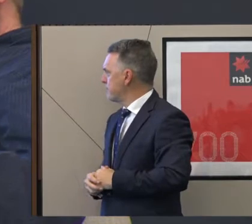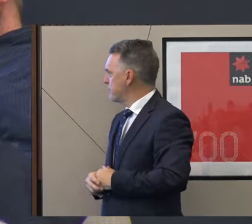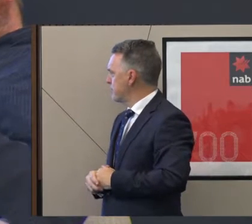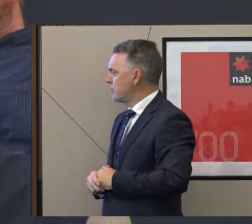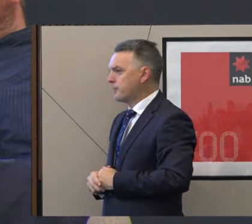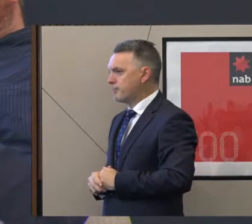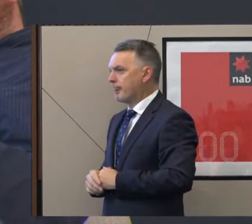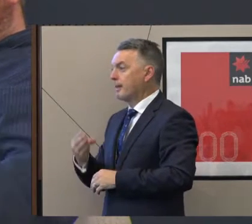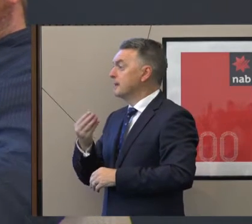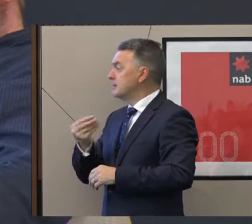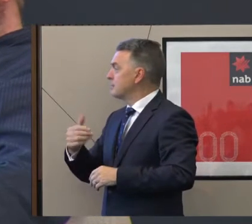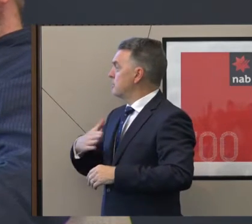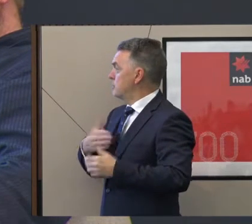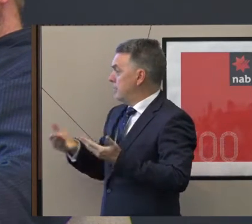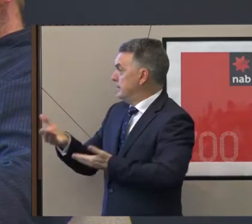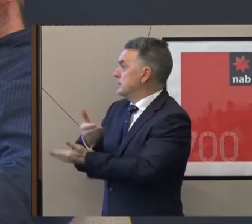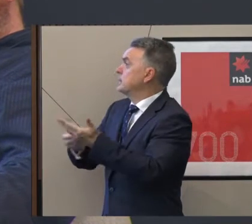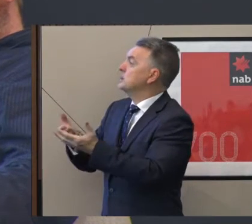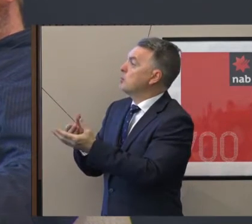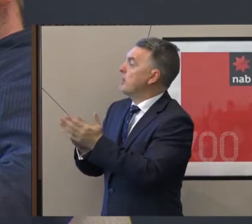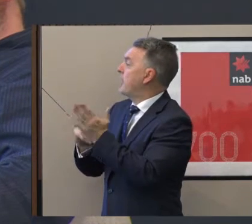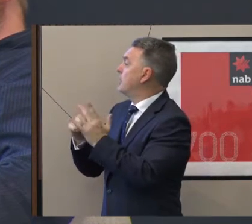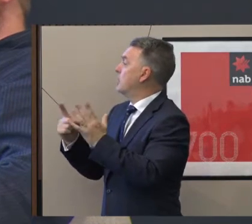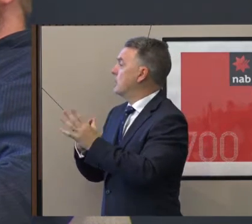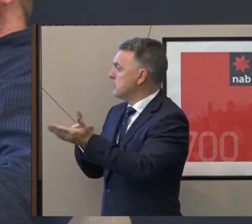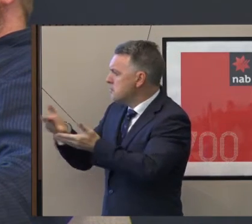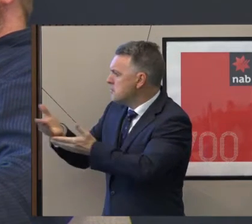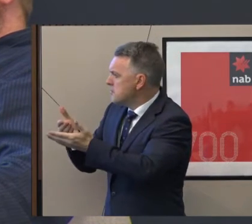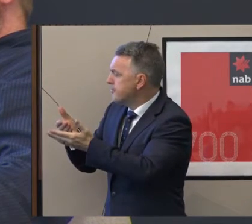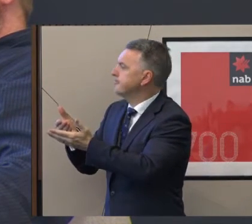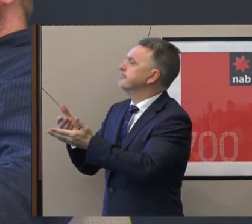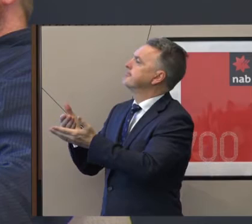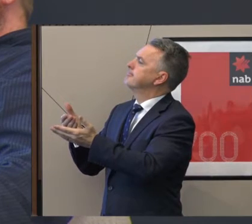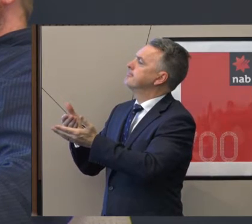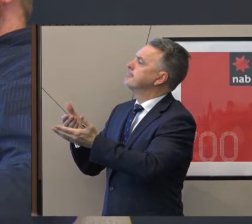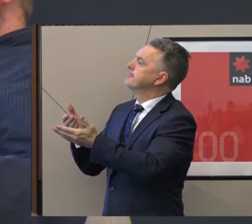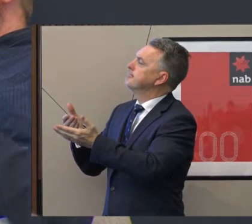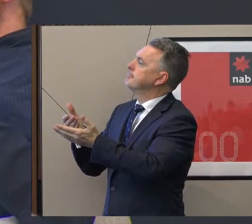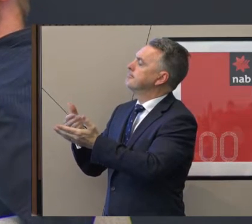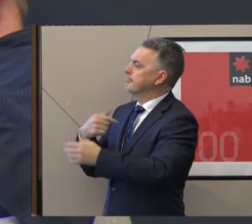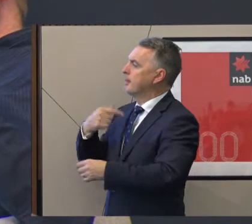In some of my discussions with the NDIA, it's become apparent that